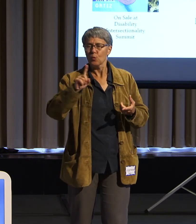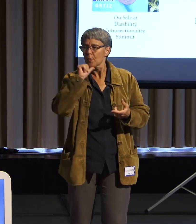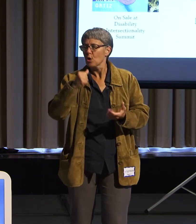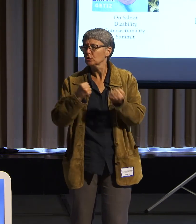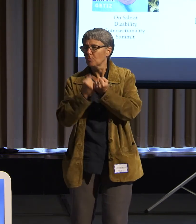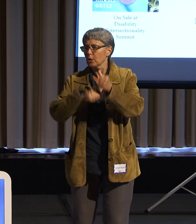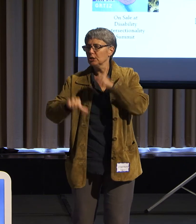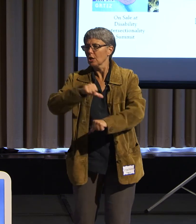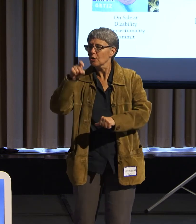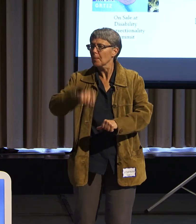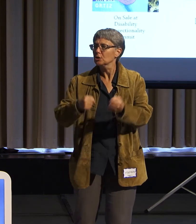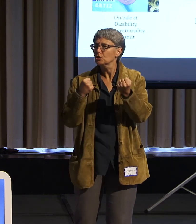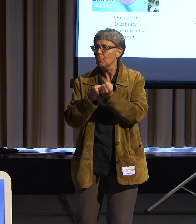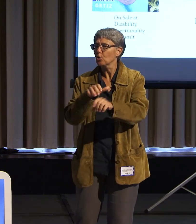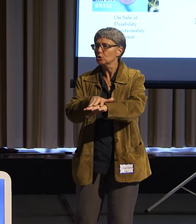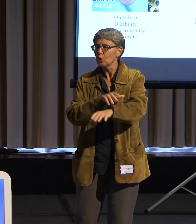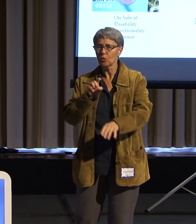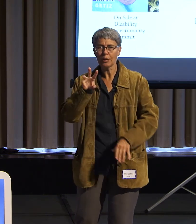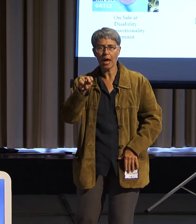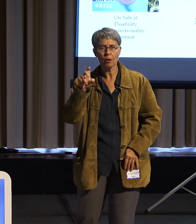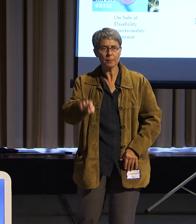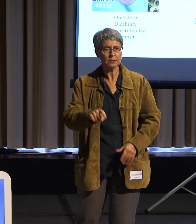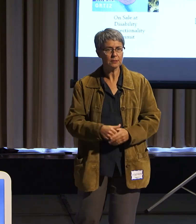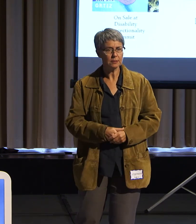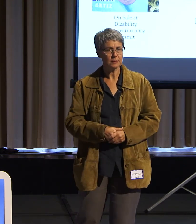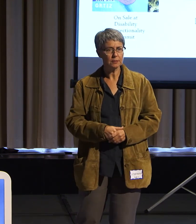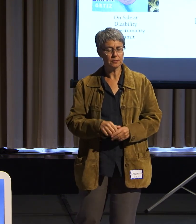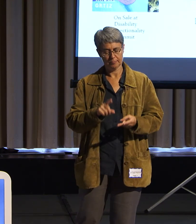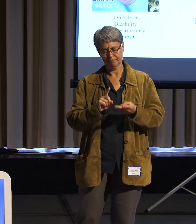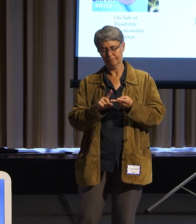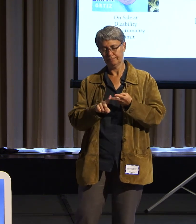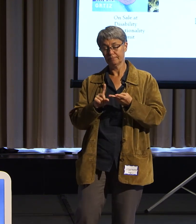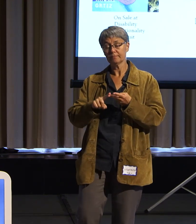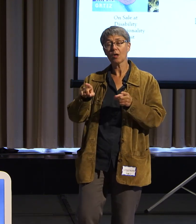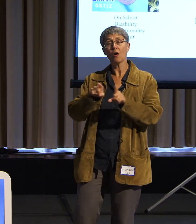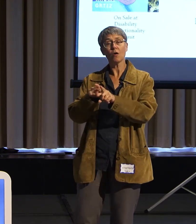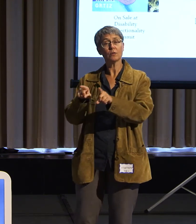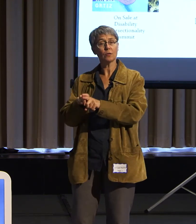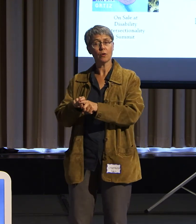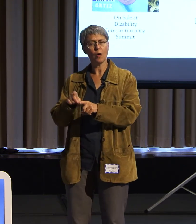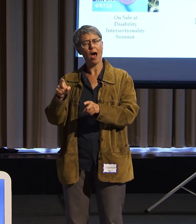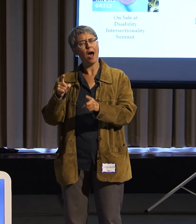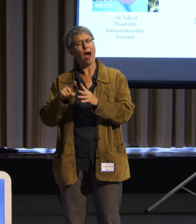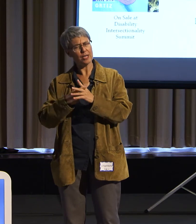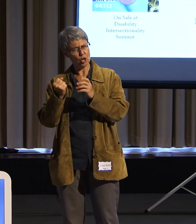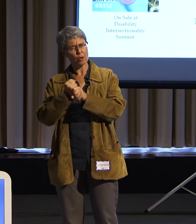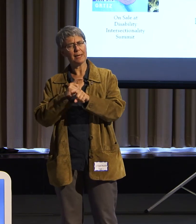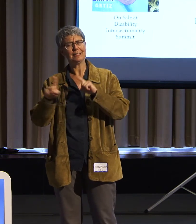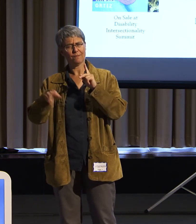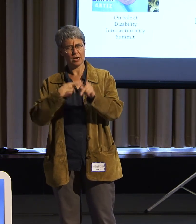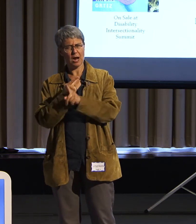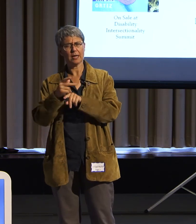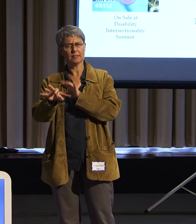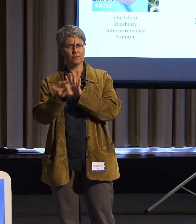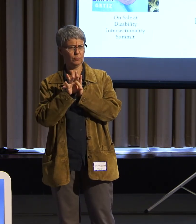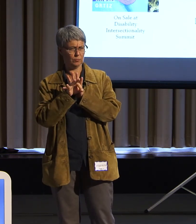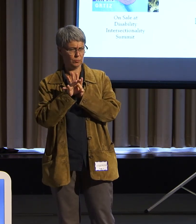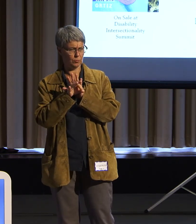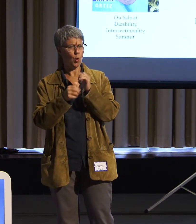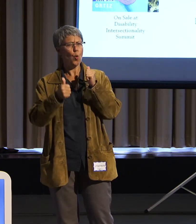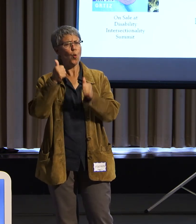that are happening in the world, how does this happen in real life? How do we do this? And so first part for that,